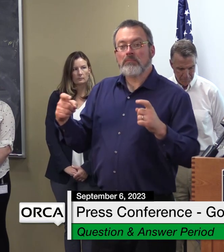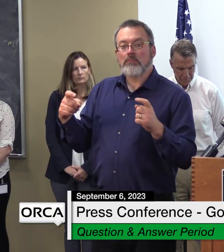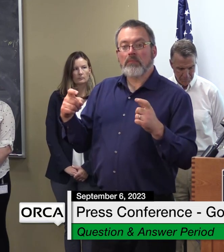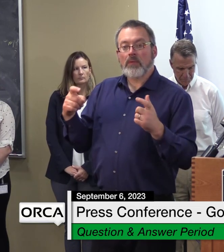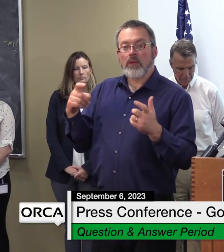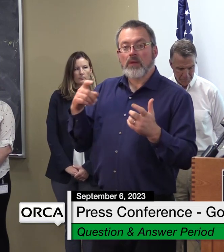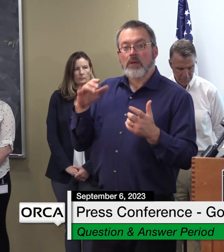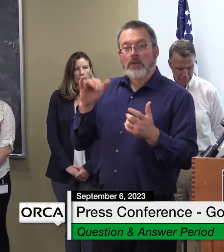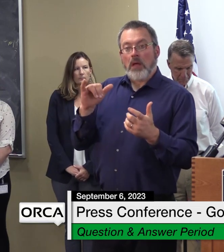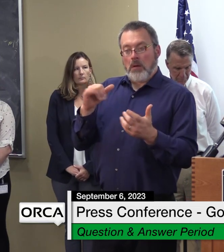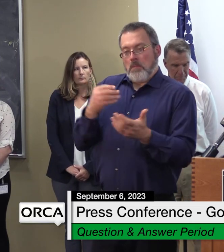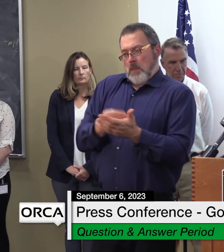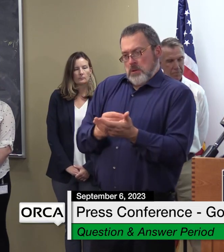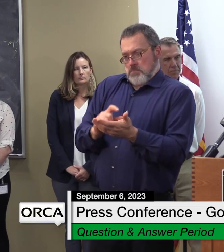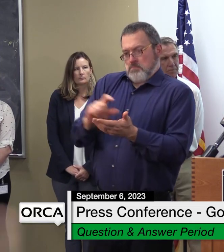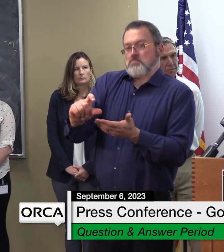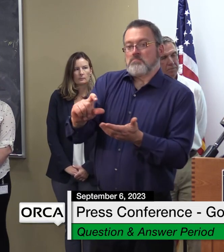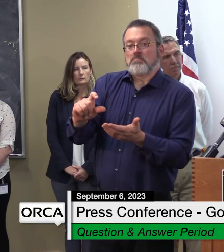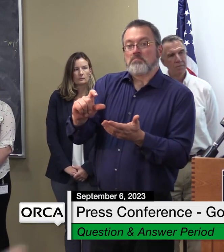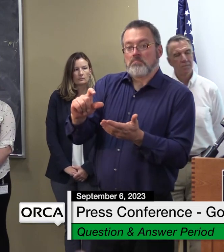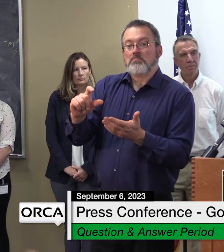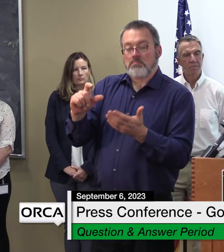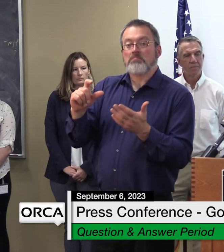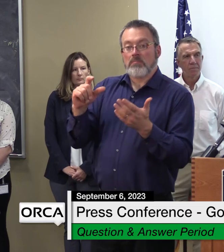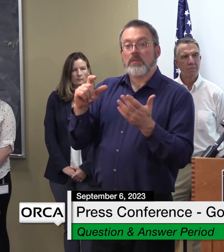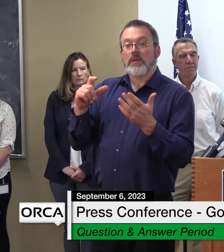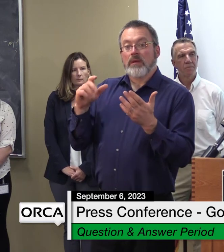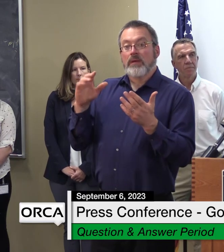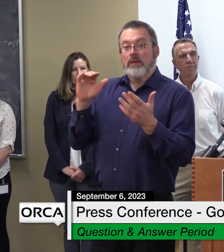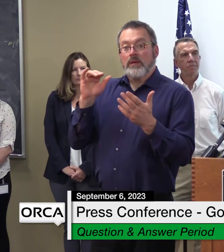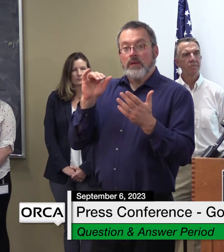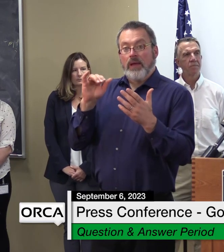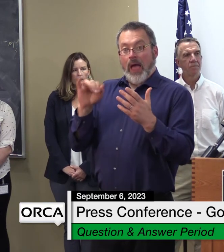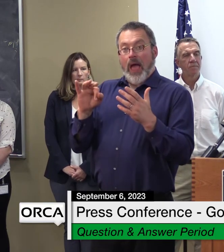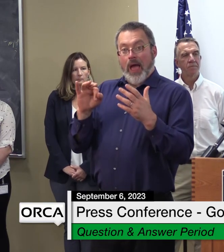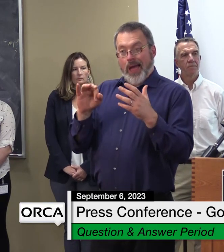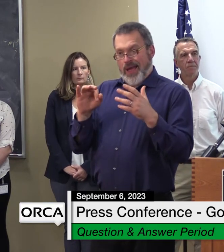reimbursed for. Like if they've total loss for their